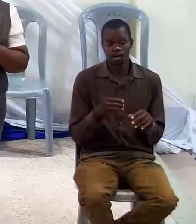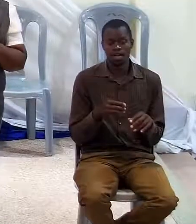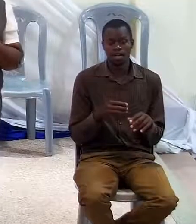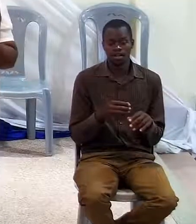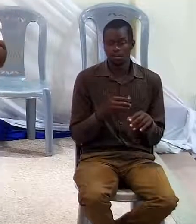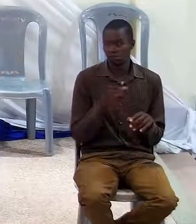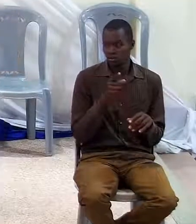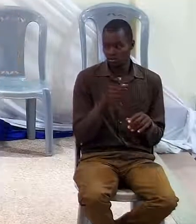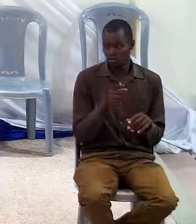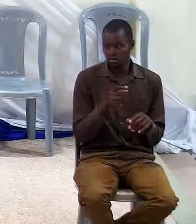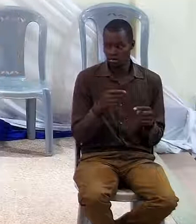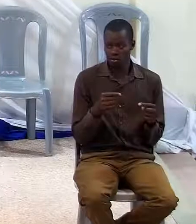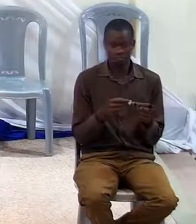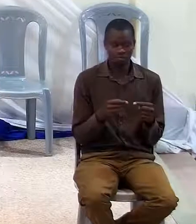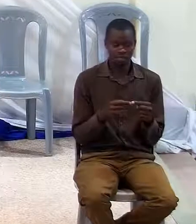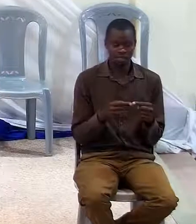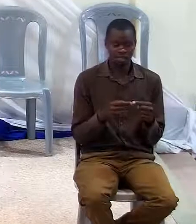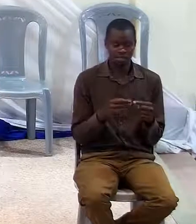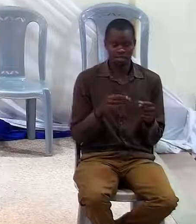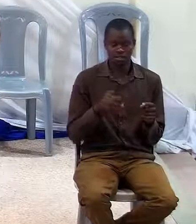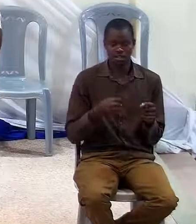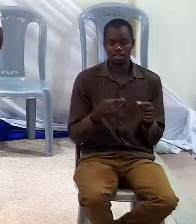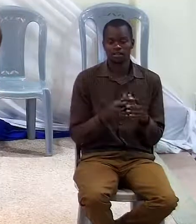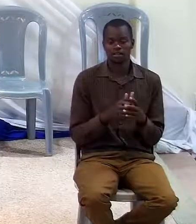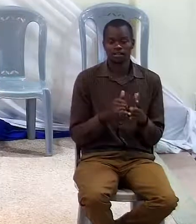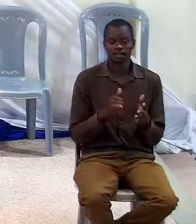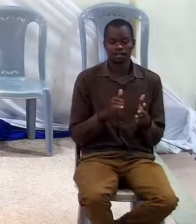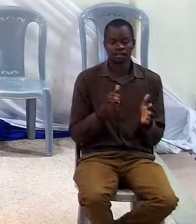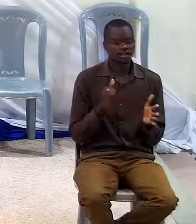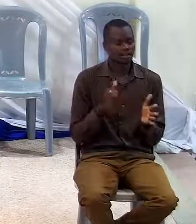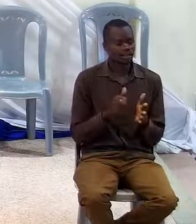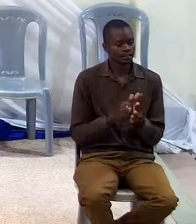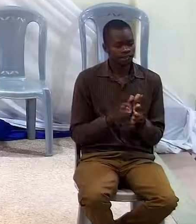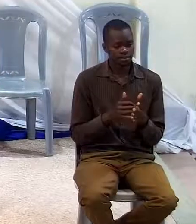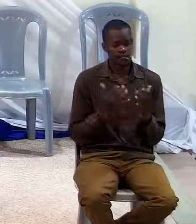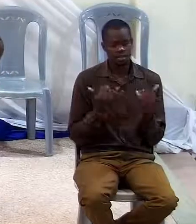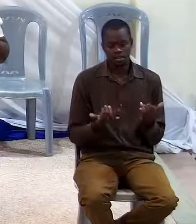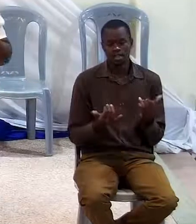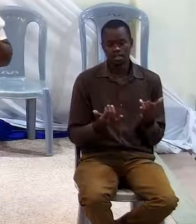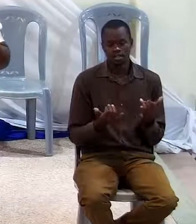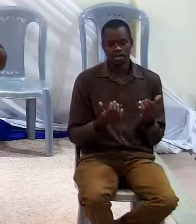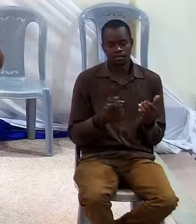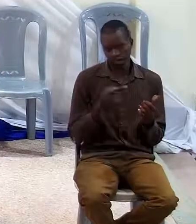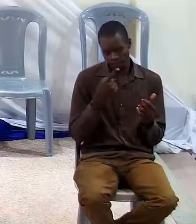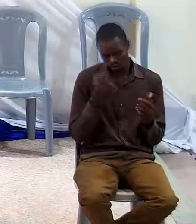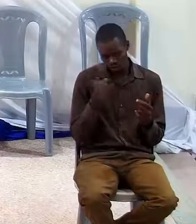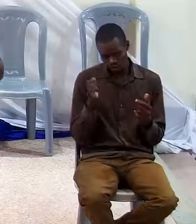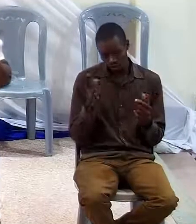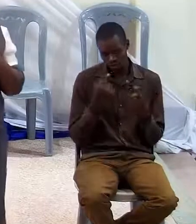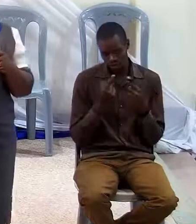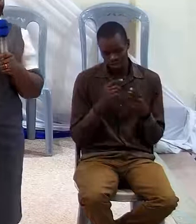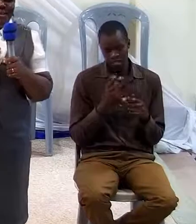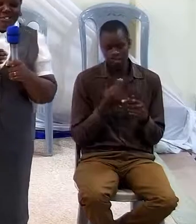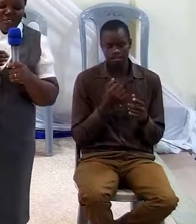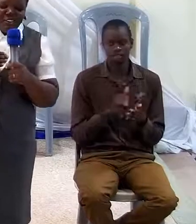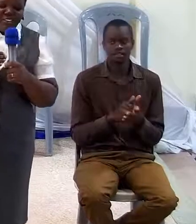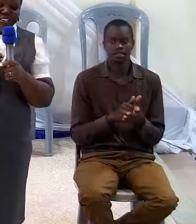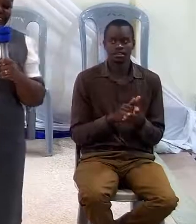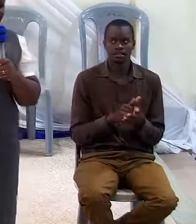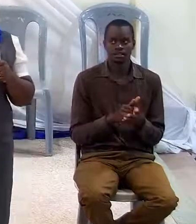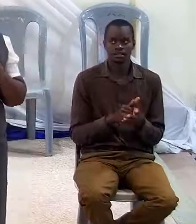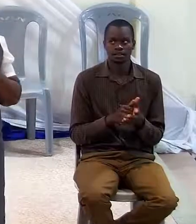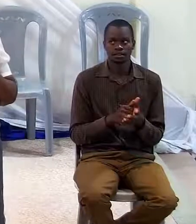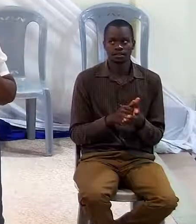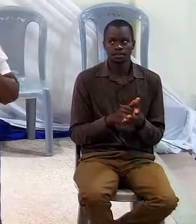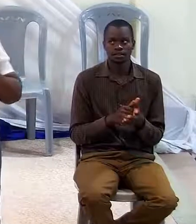Now that is the thing. That is the thing. Because I will tell you, by the way, I'm a nutritionist. And that is where we